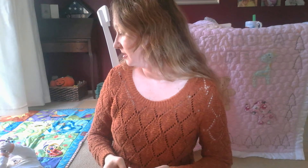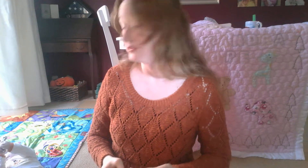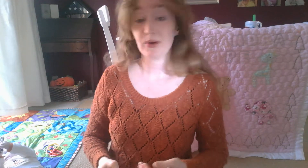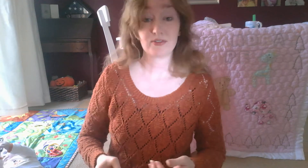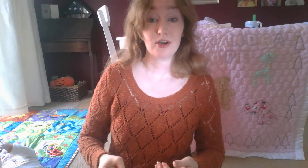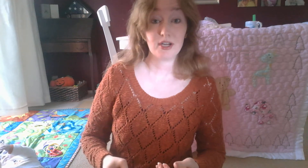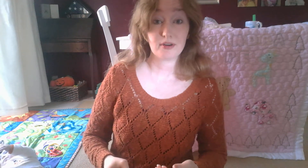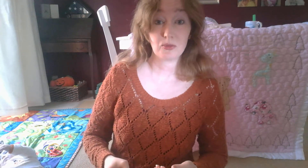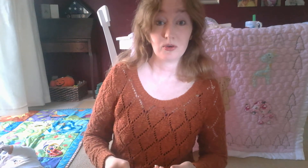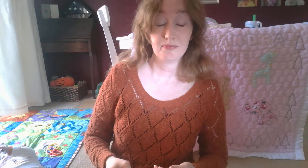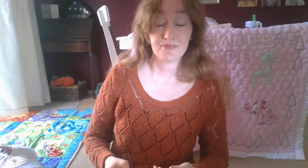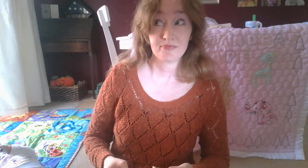So after all that rigmarole,